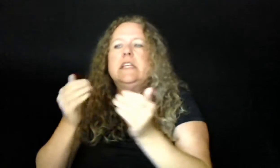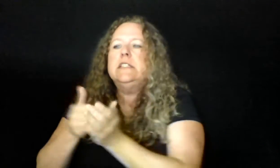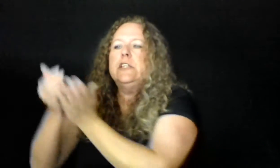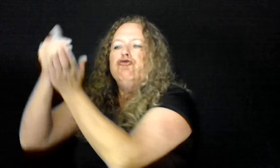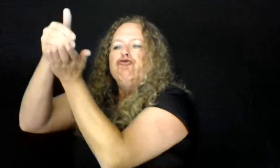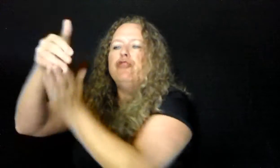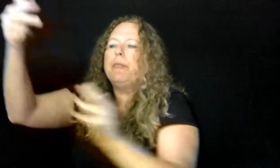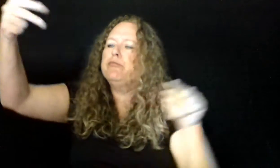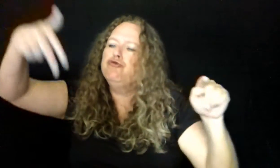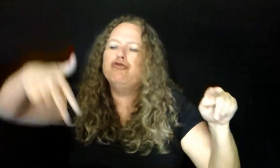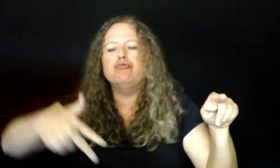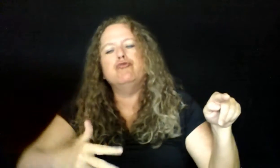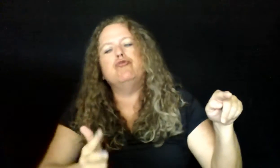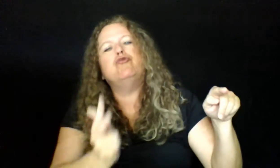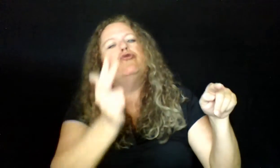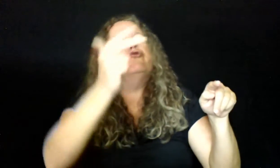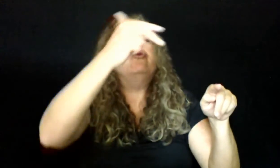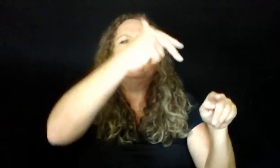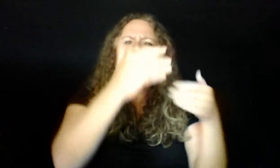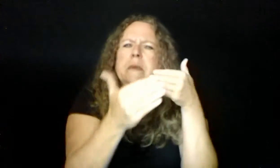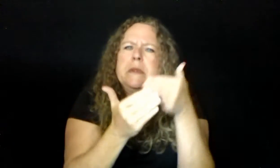into Italy. You can basically get to Rome